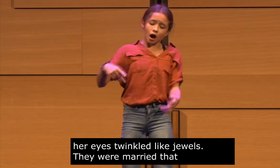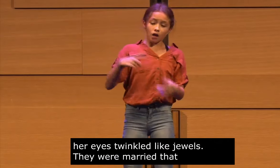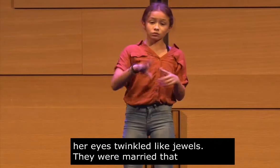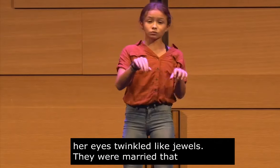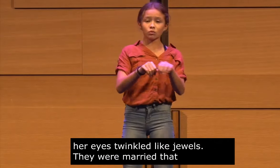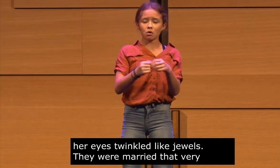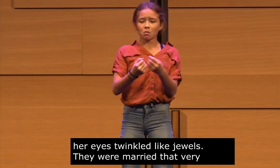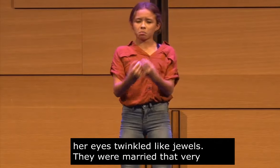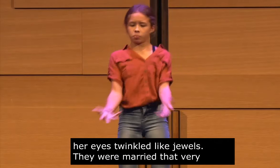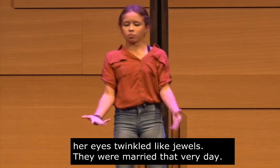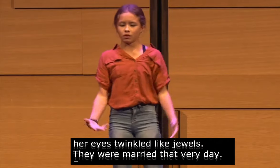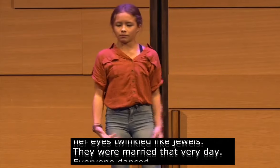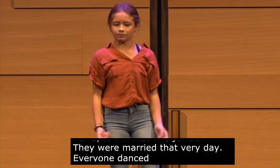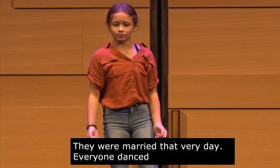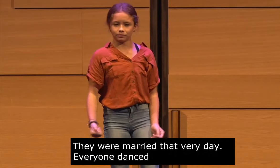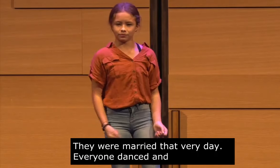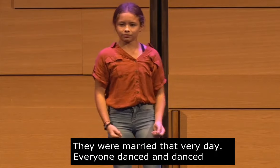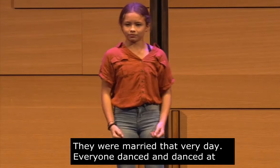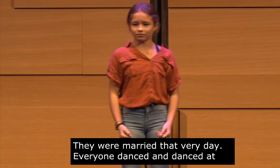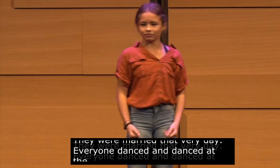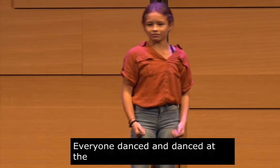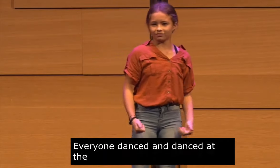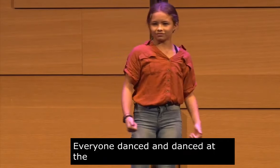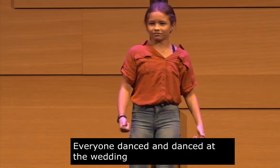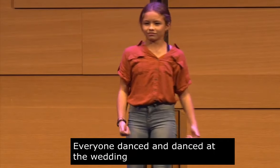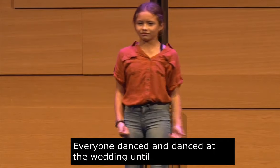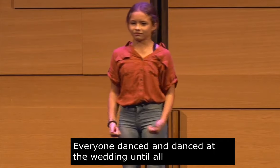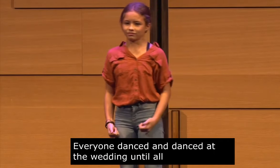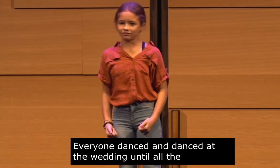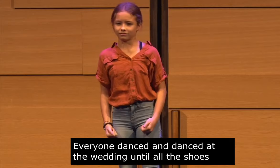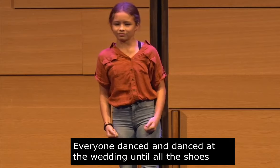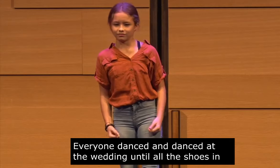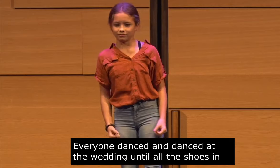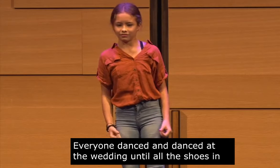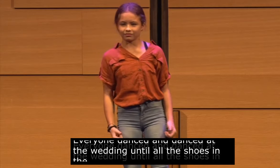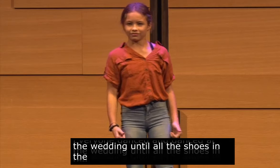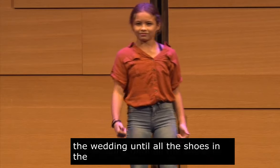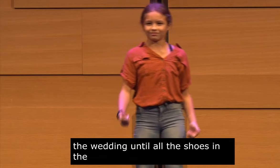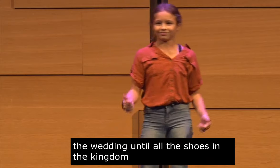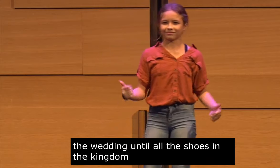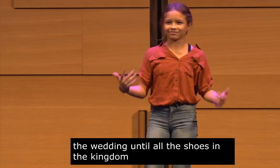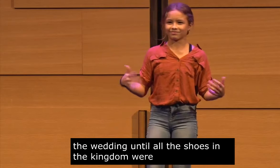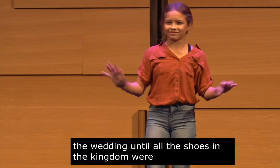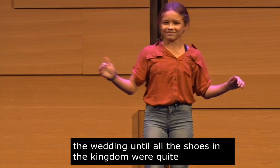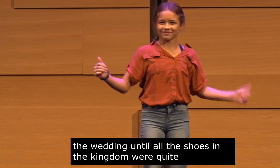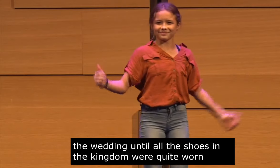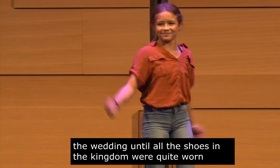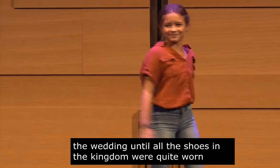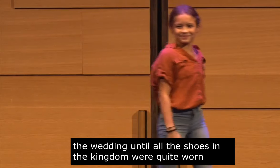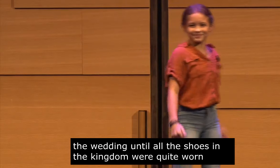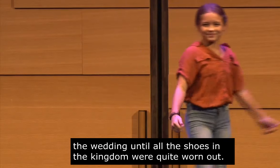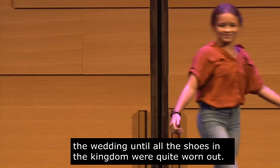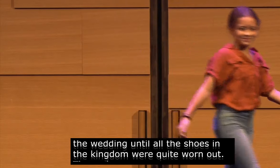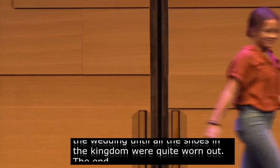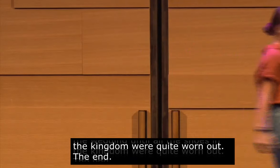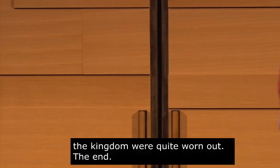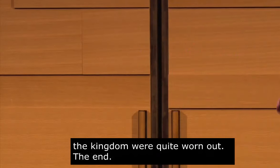were married that very day. Everyone danced and danced at the wedding until all the shoes in the kingdom were quite worn out. The